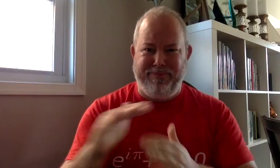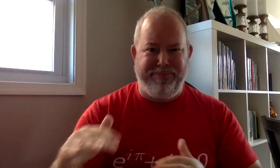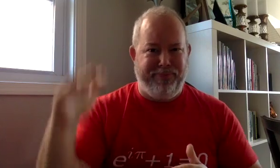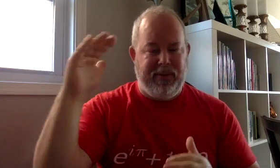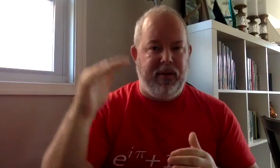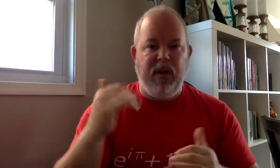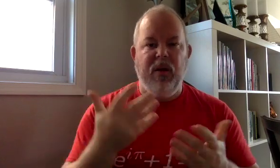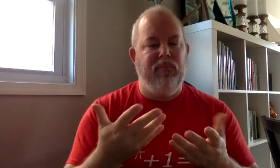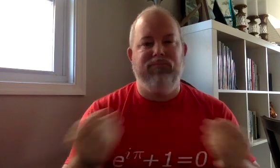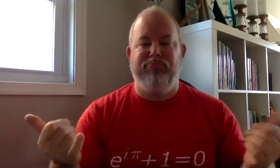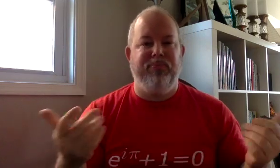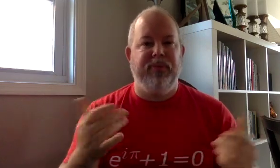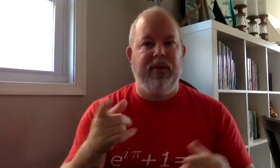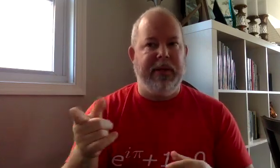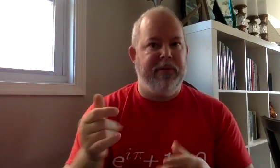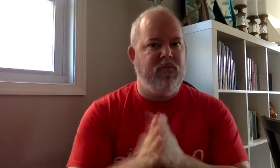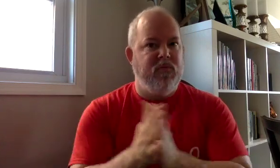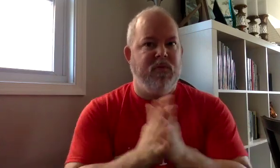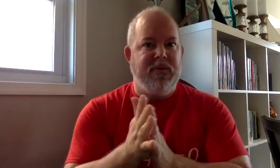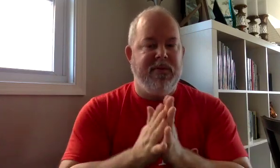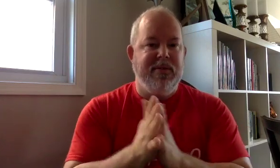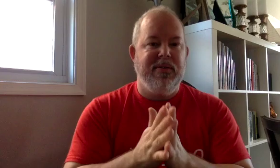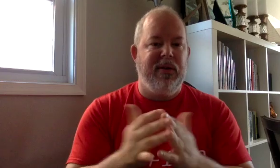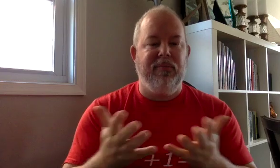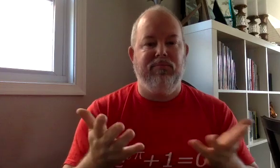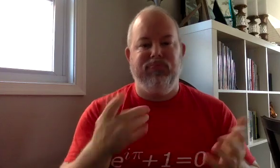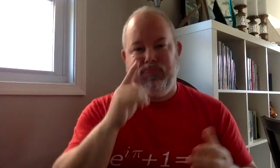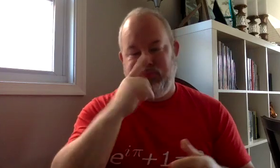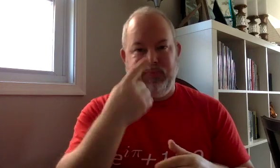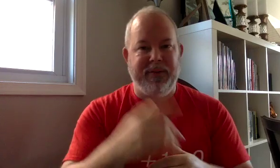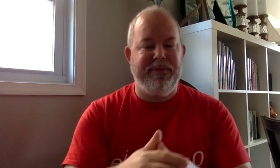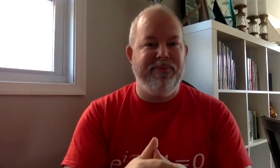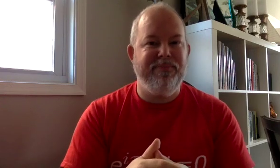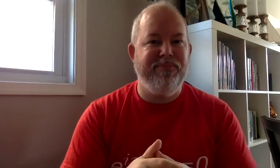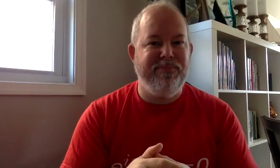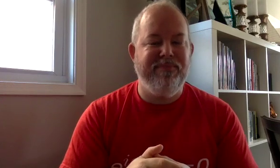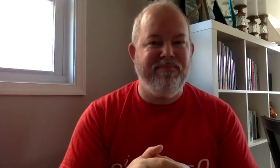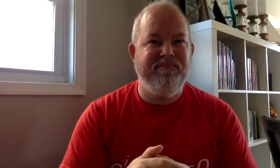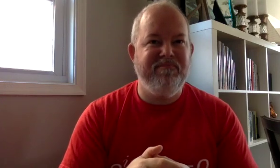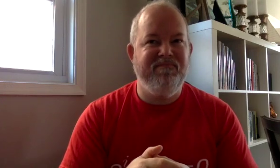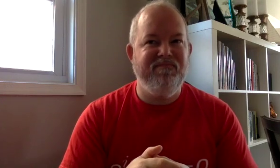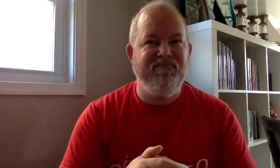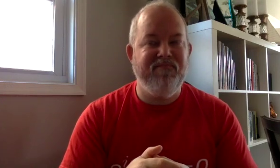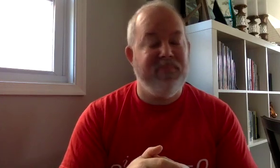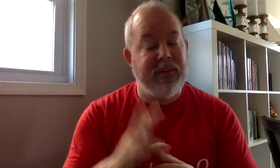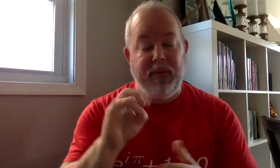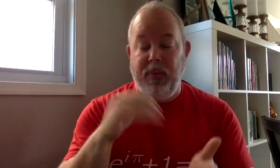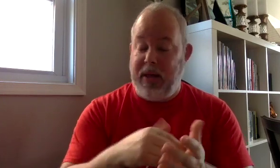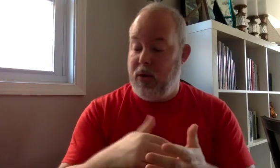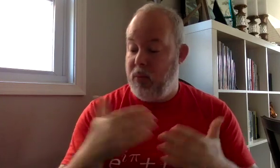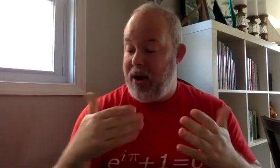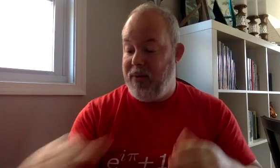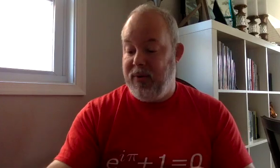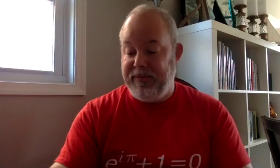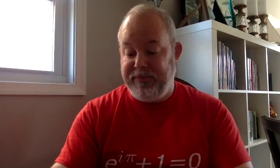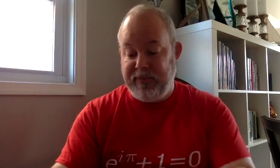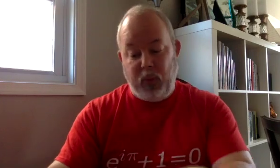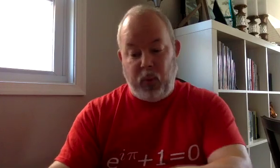additional support for his country and his people with an address to a joint session of Congress in this country slated for Wednesday morning. It will be